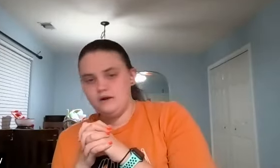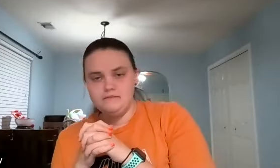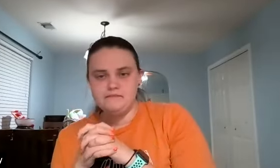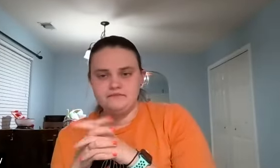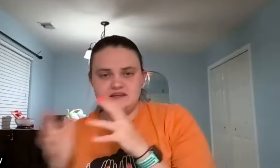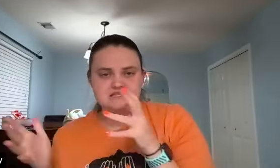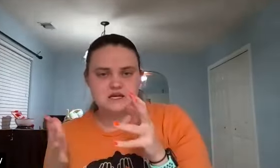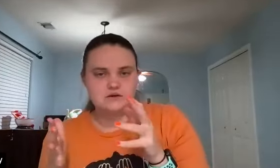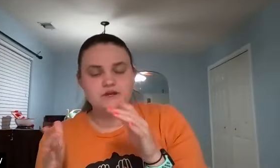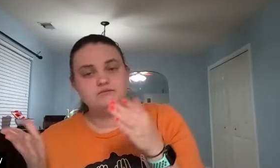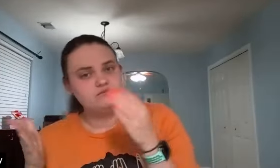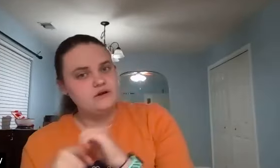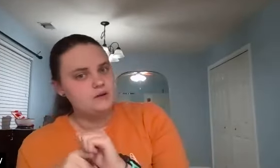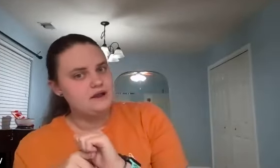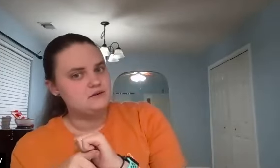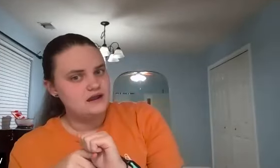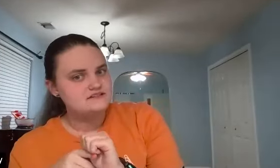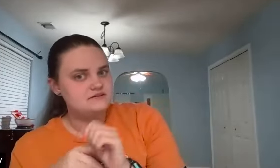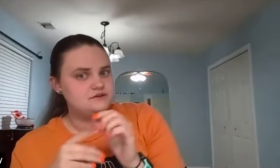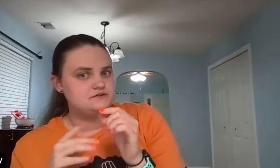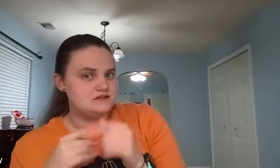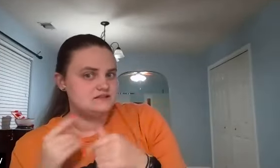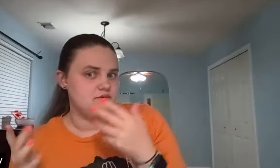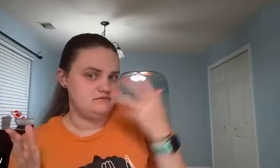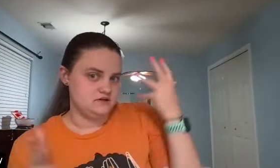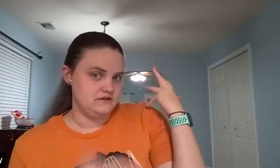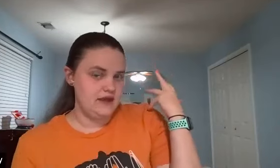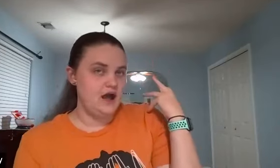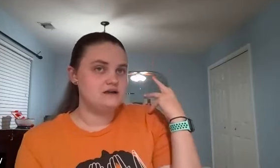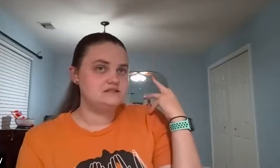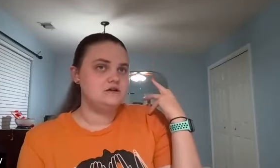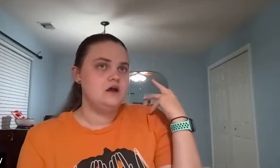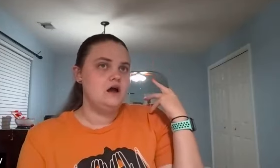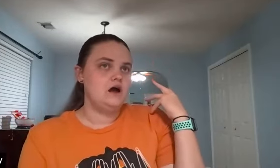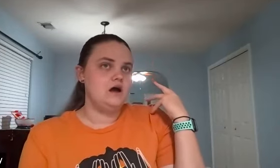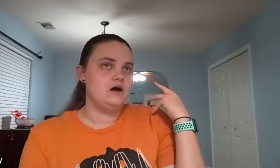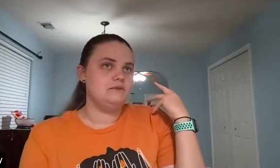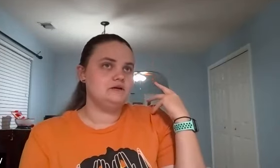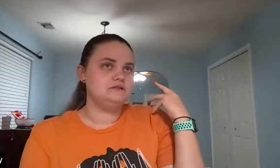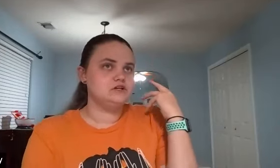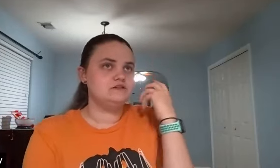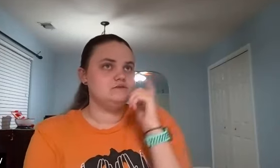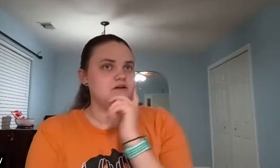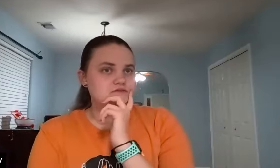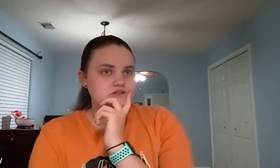Or is there, we can go back and practice on a few signs that we've done in the past. Trying to think of what else we could